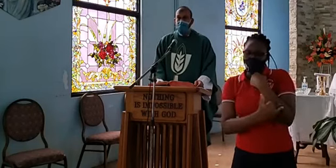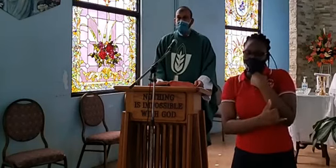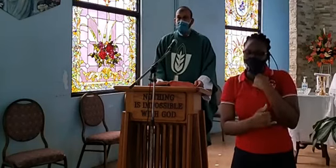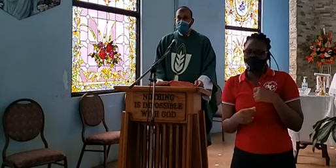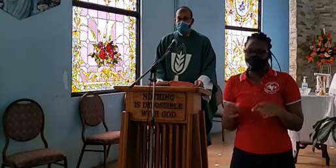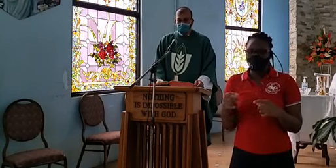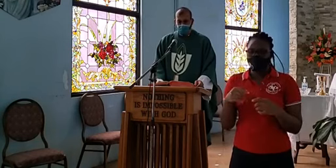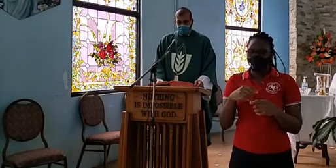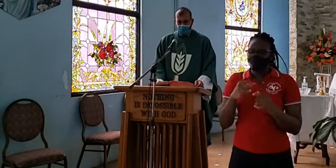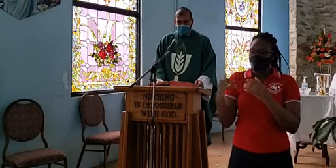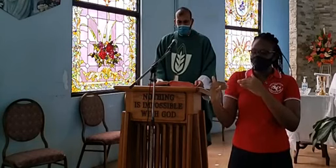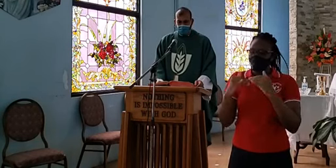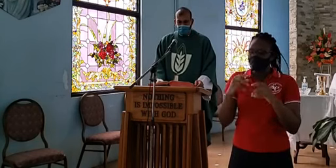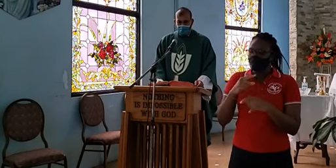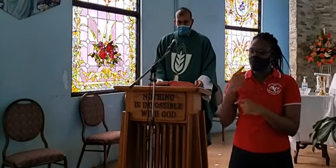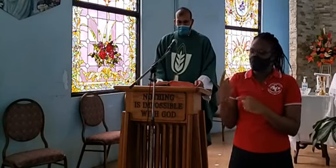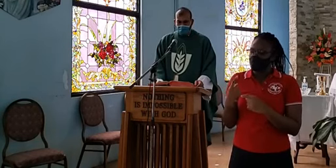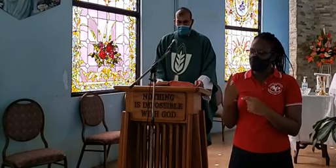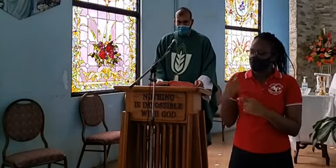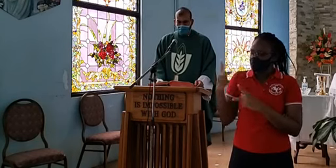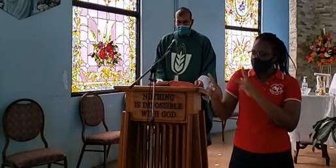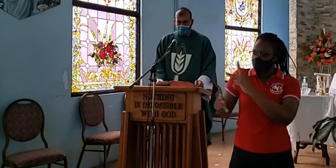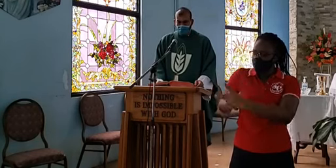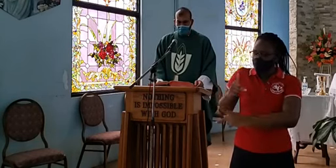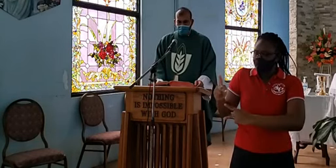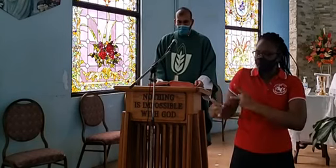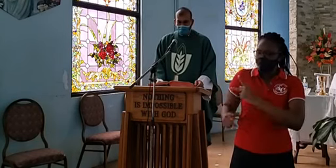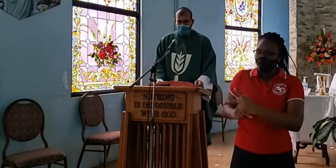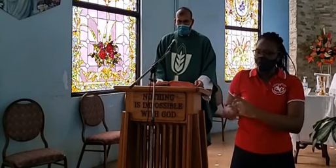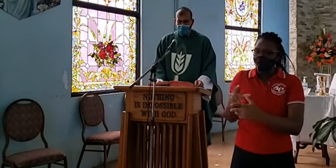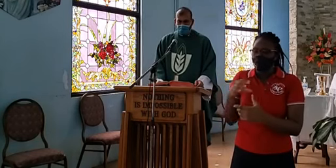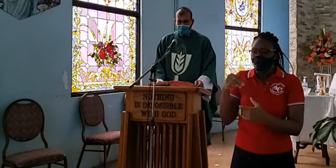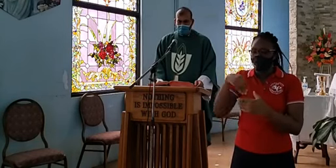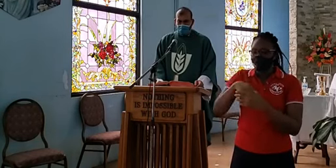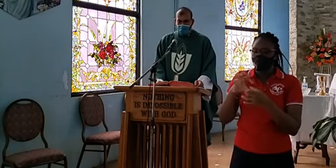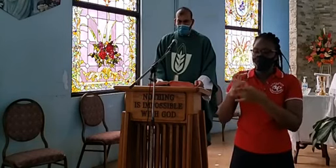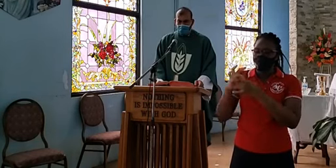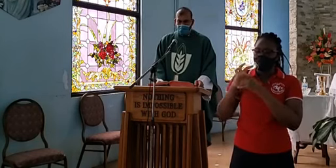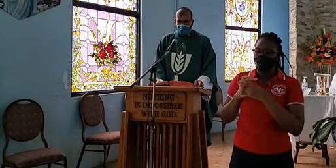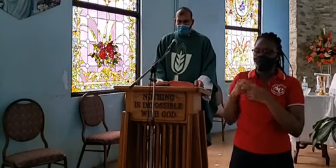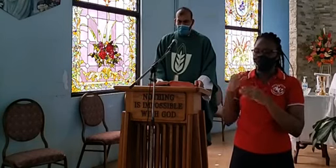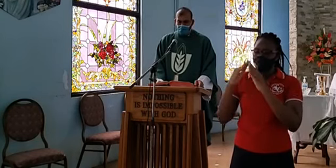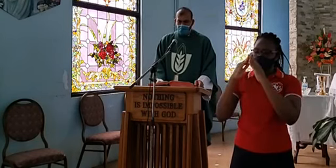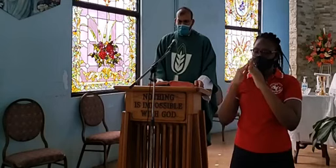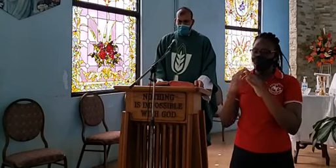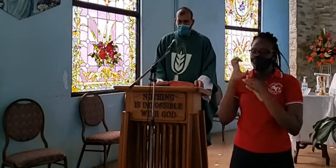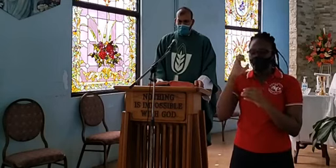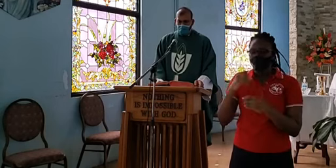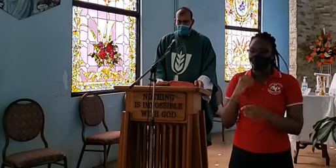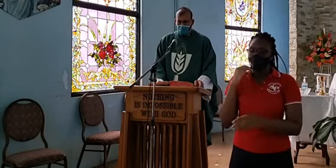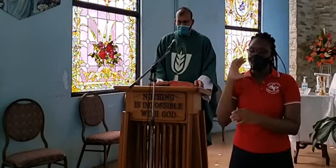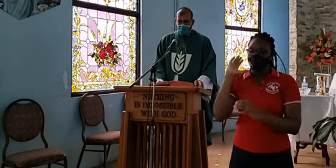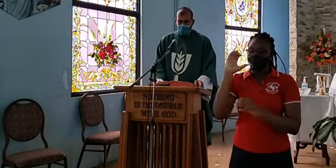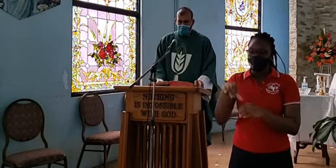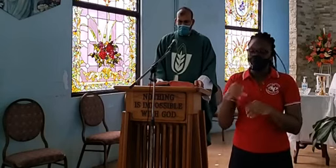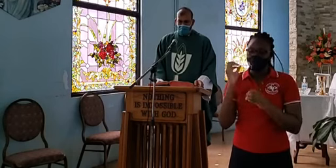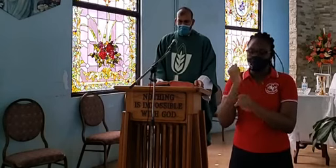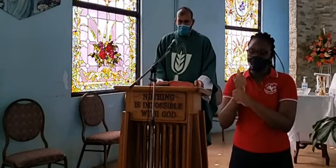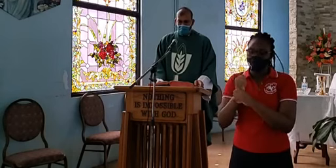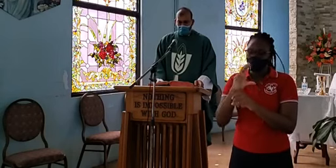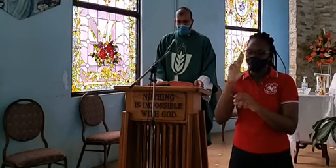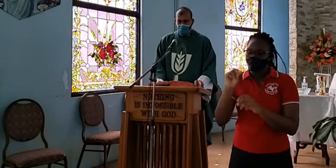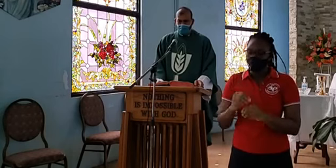own relations, and in his own house, and he could work no